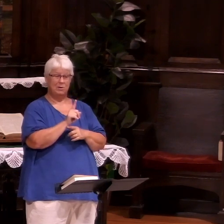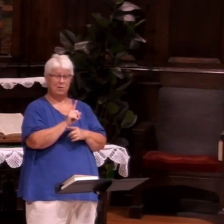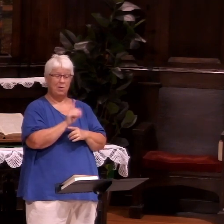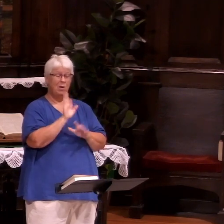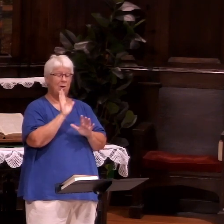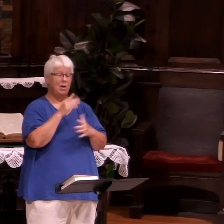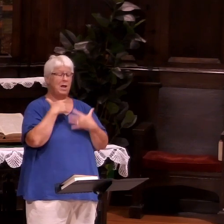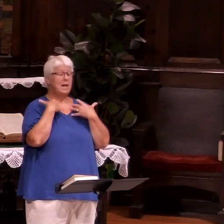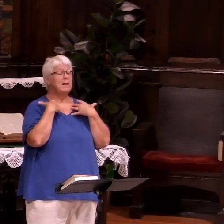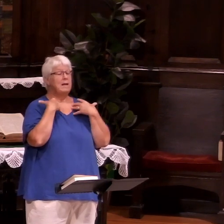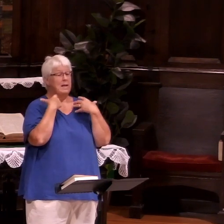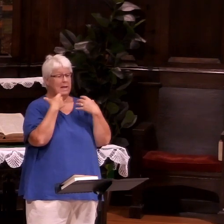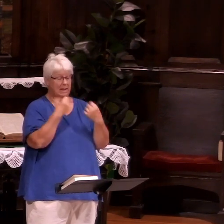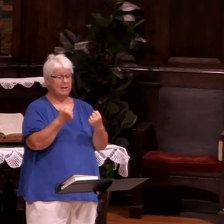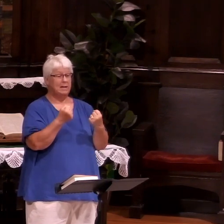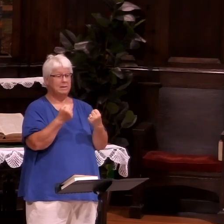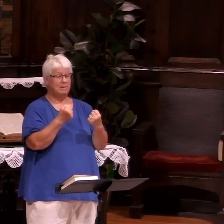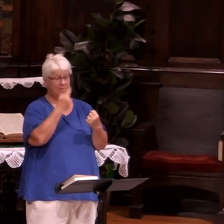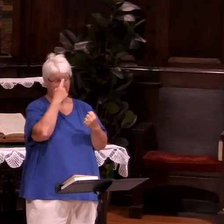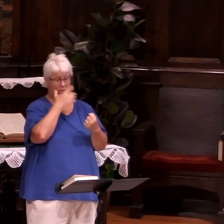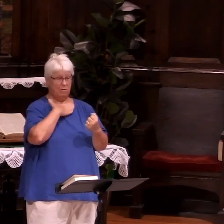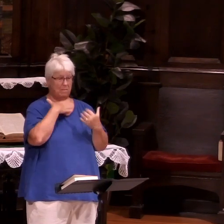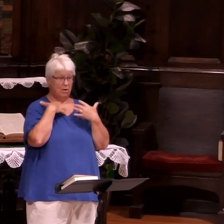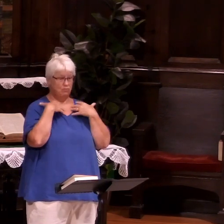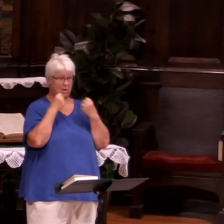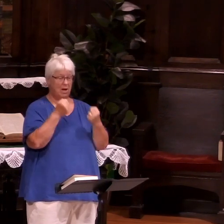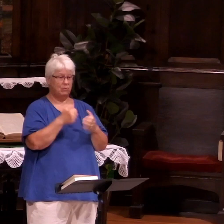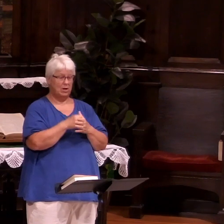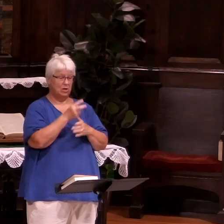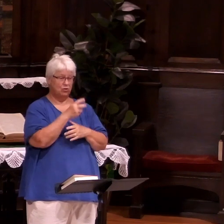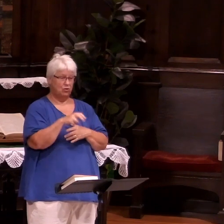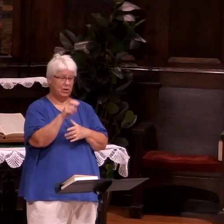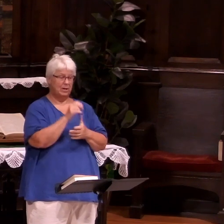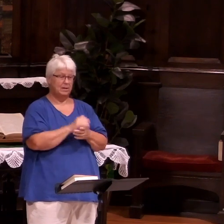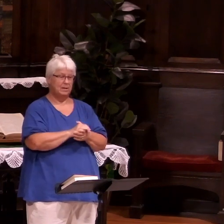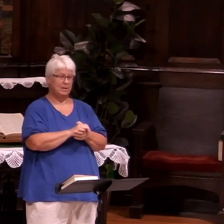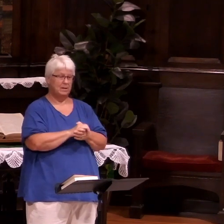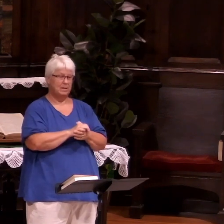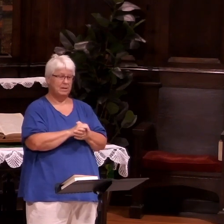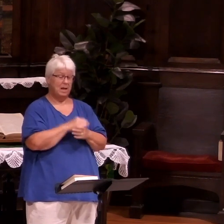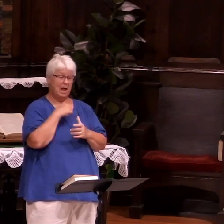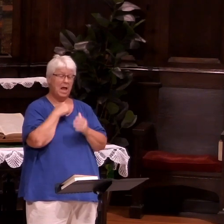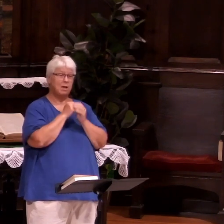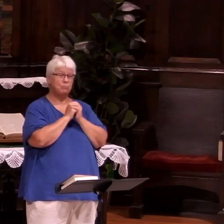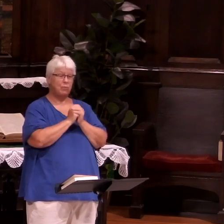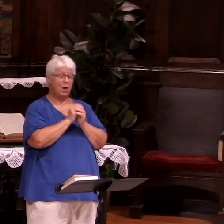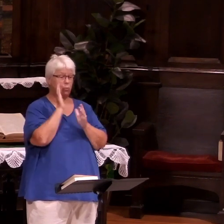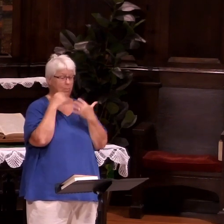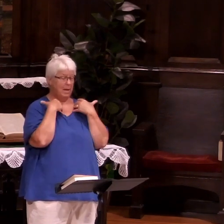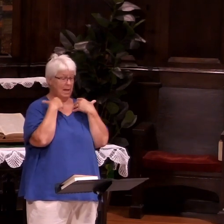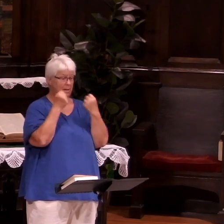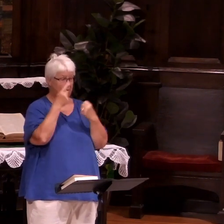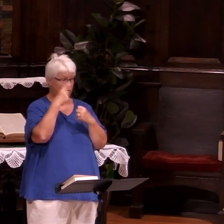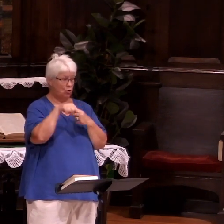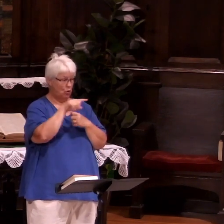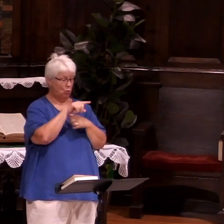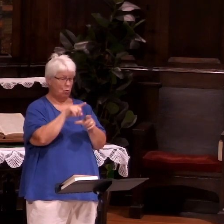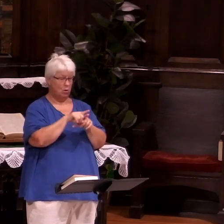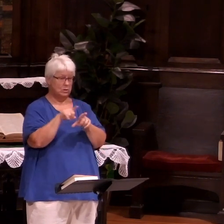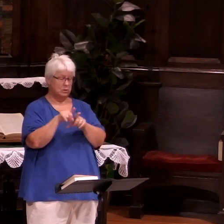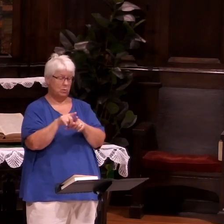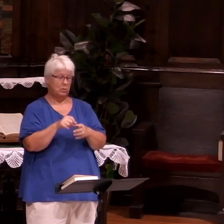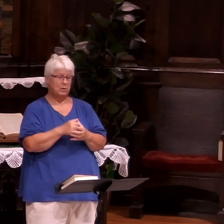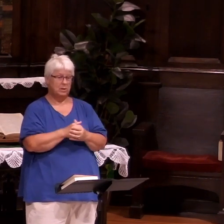of the most healing things for my recovery journey. And I pray it will be healing for you as